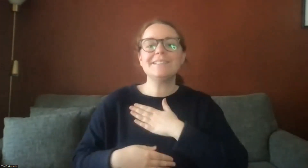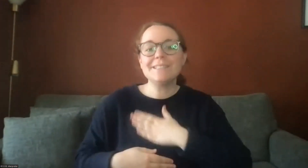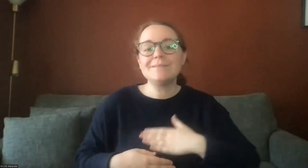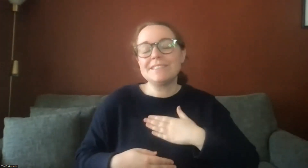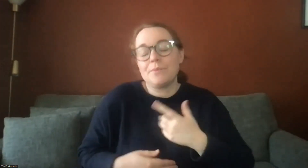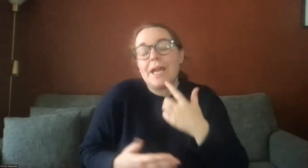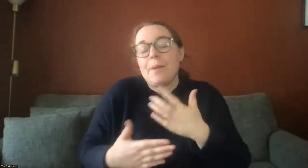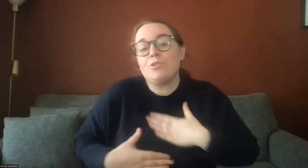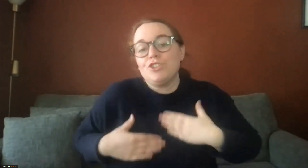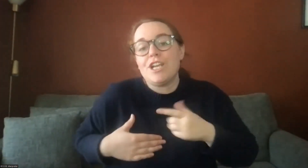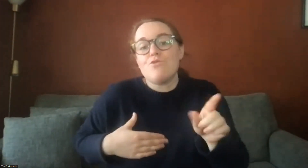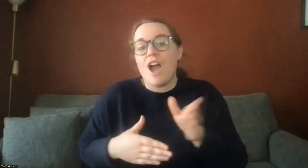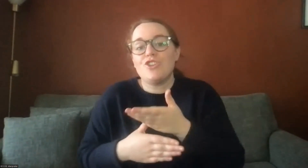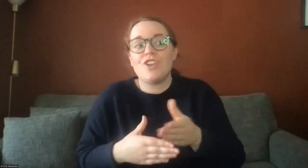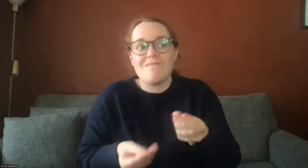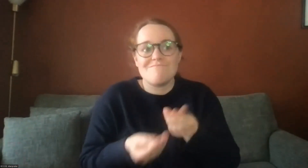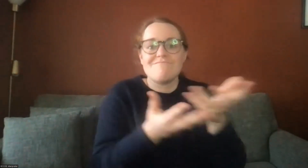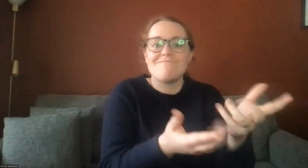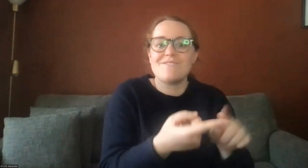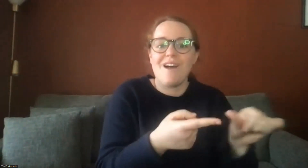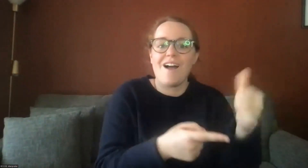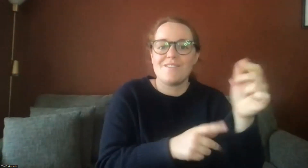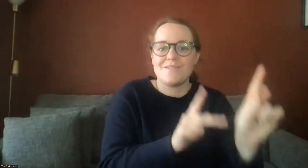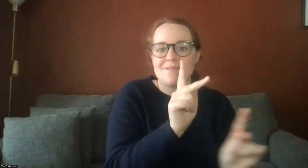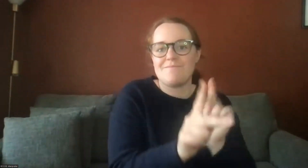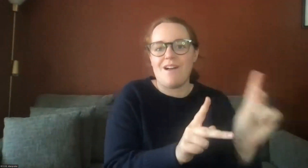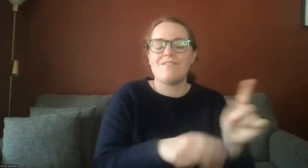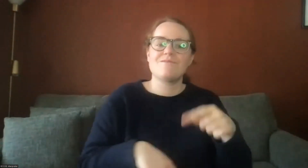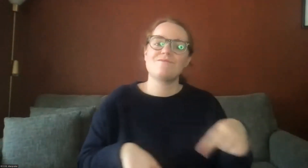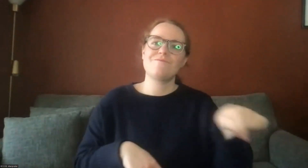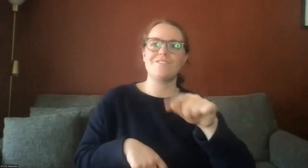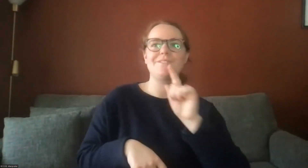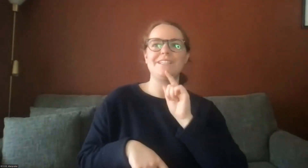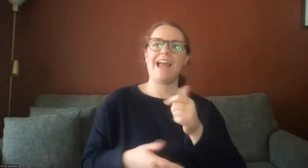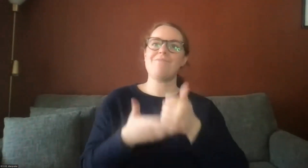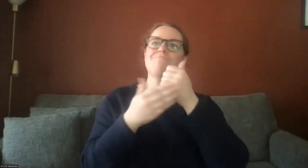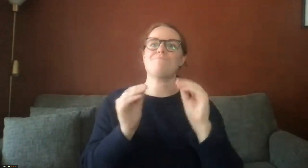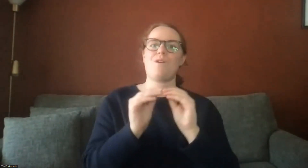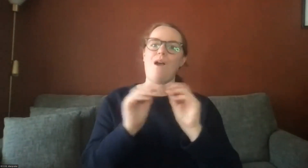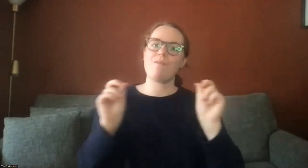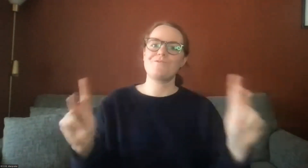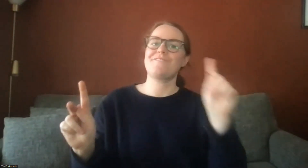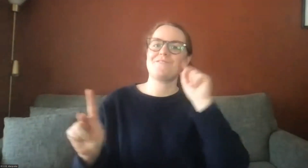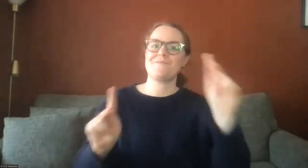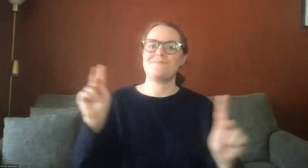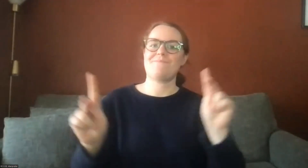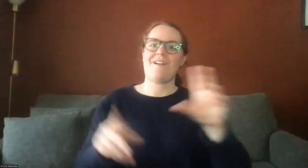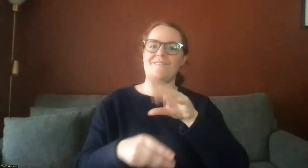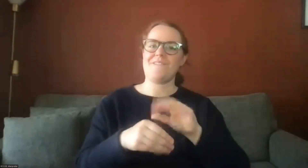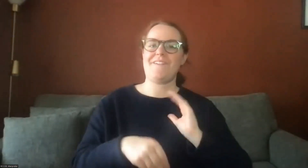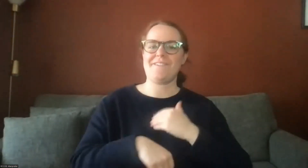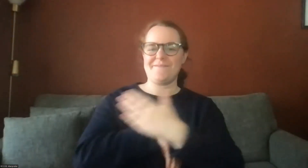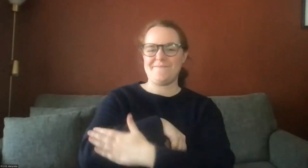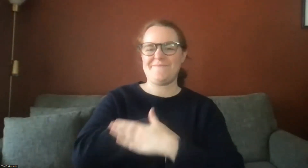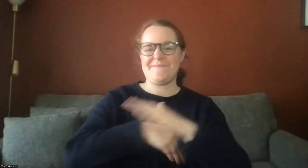you sharing that with other people and just creating more opportunities for people in our communities.